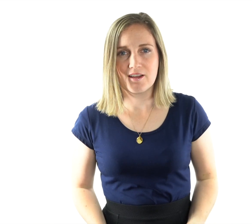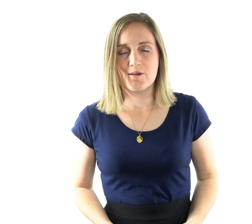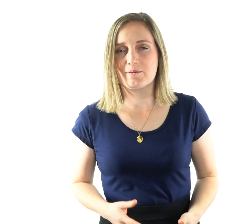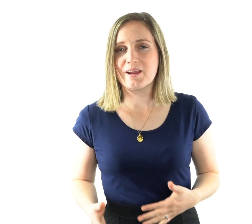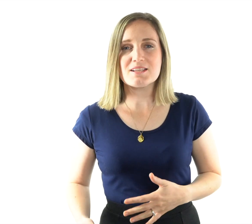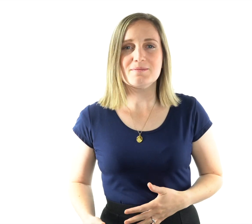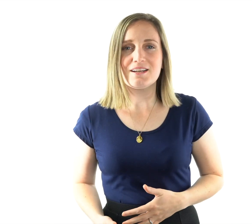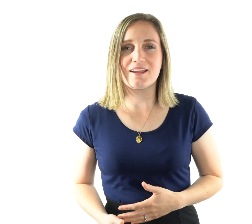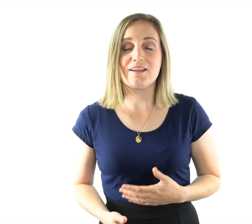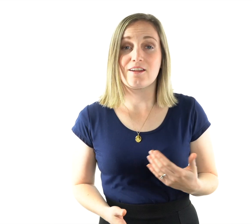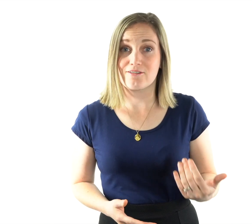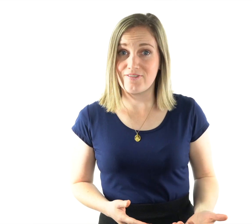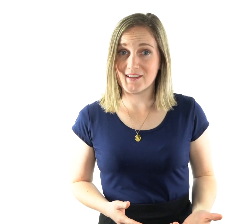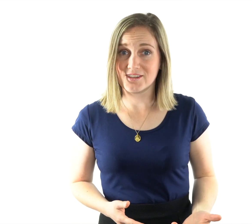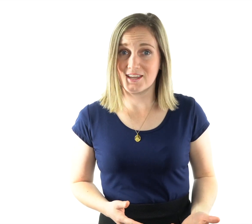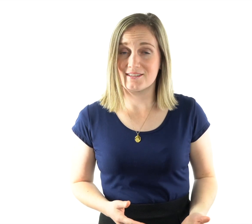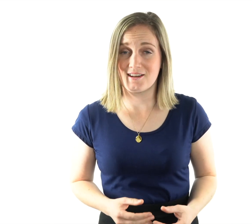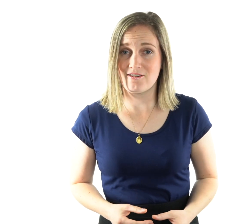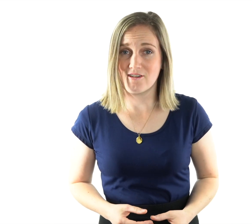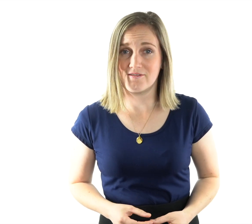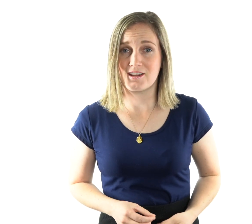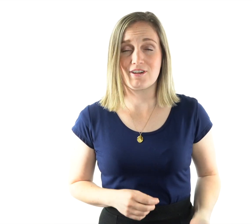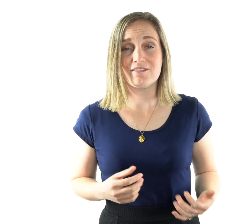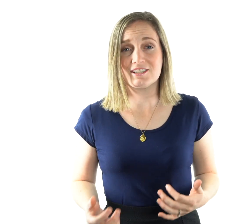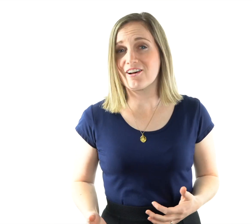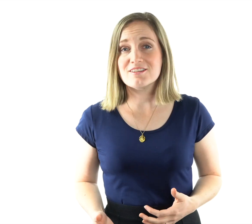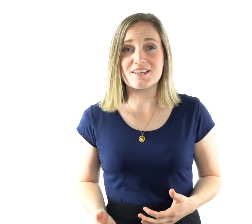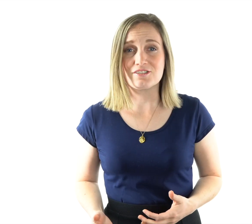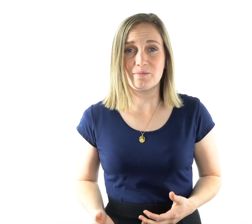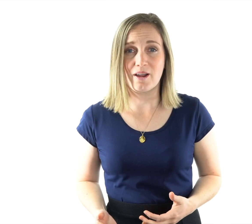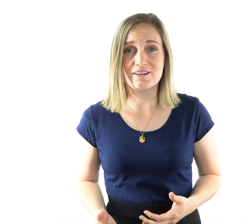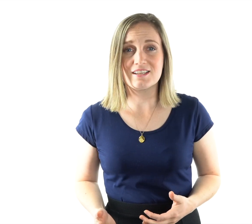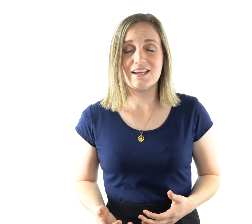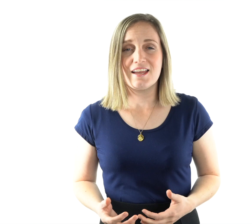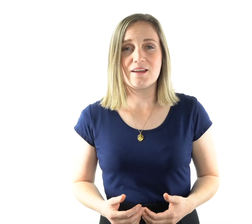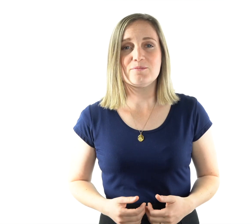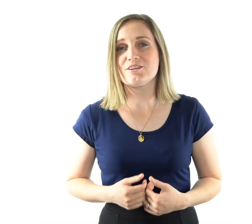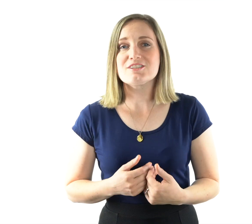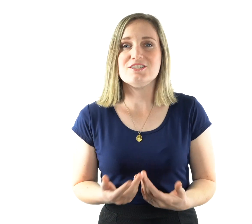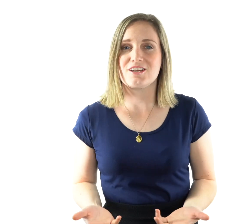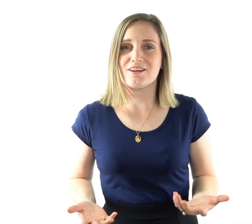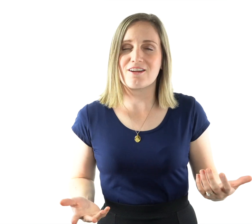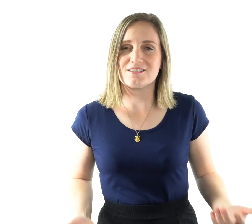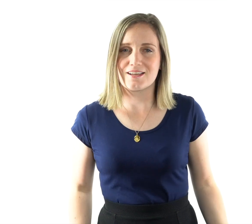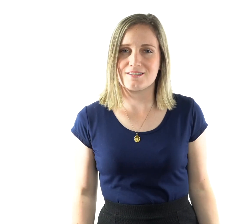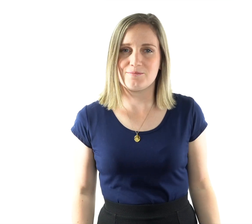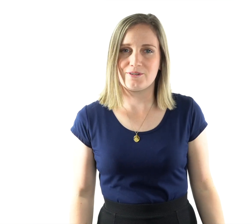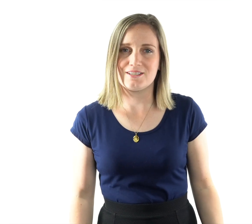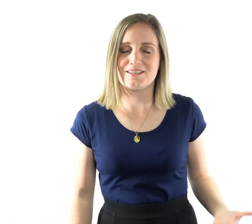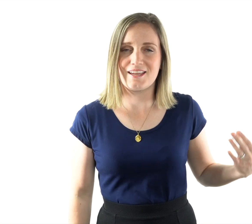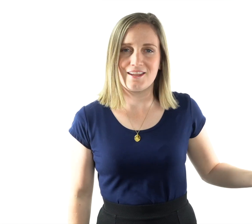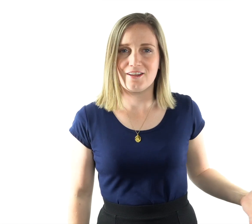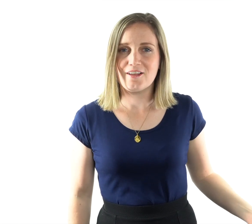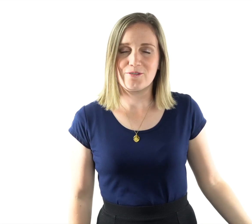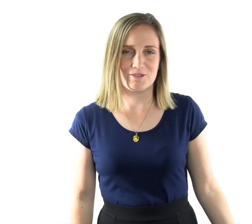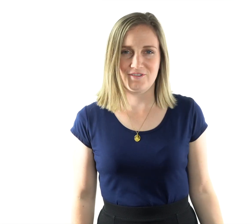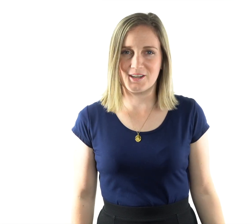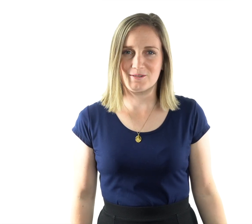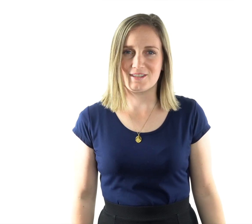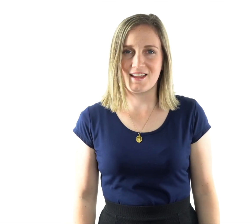where my husband and I and our 5 kids in an RV are traveling to all the national parks, and we're sharing our testimonies in those videos and